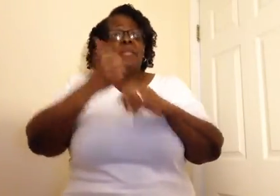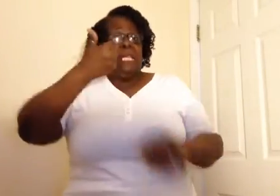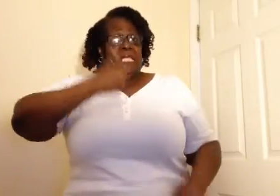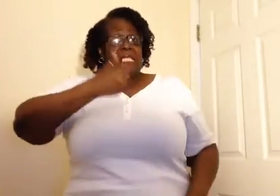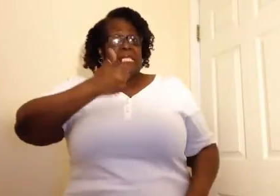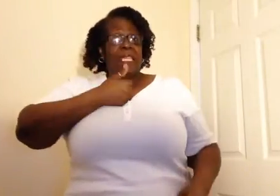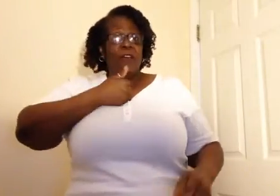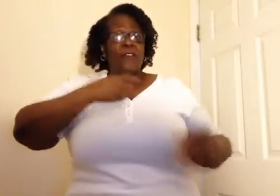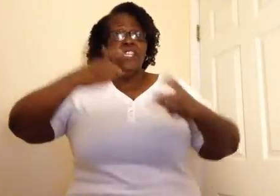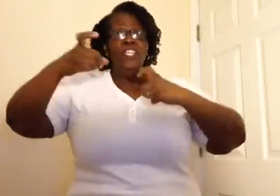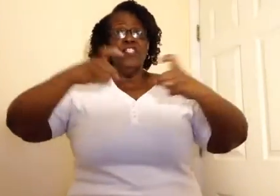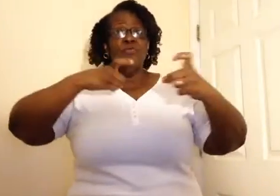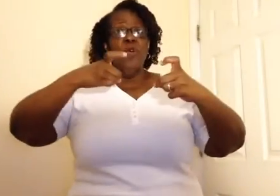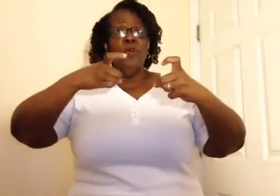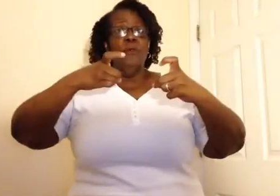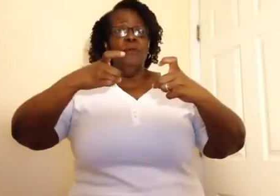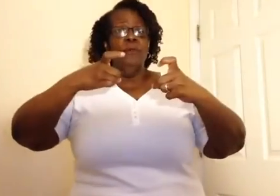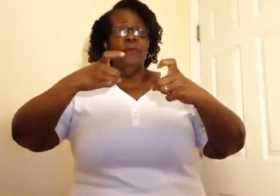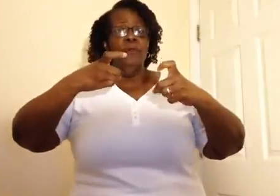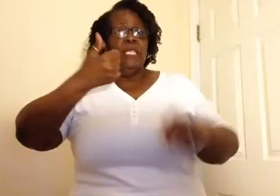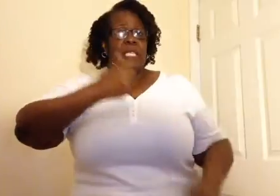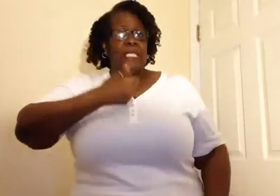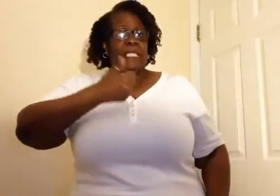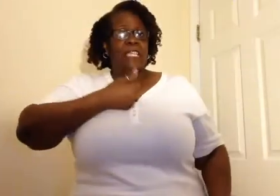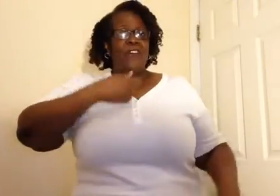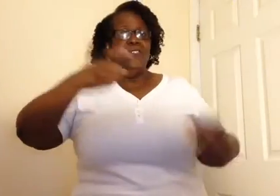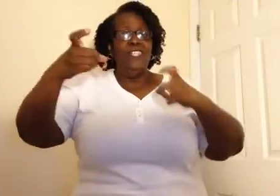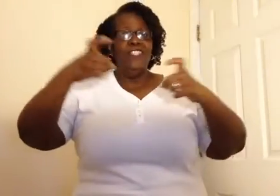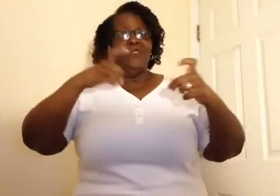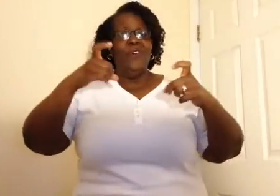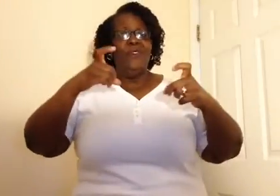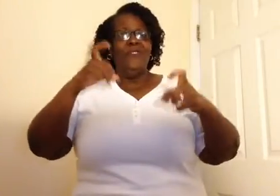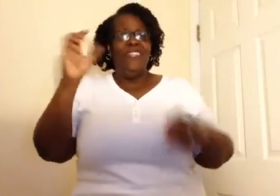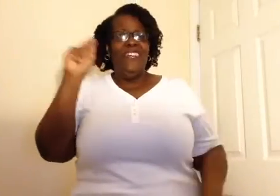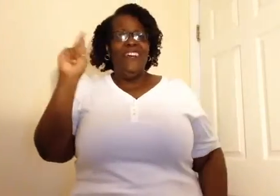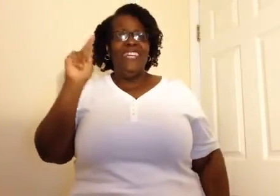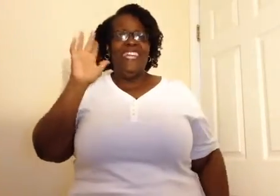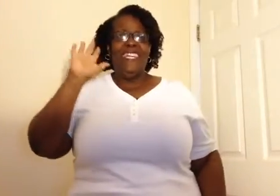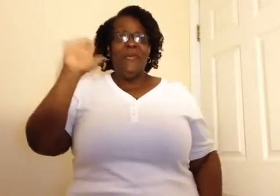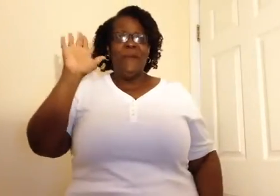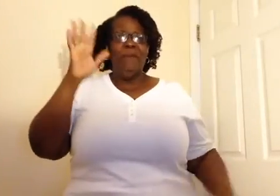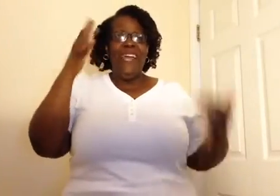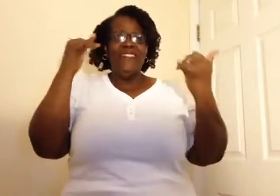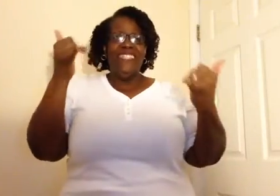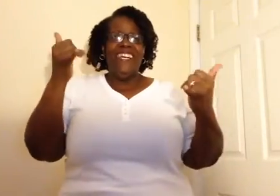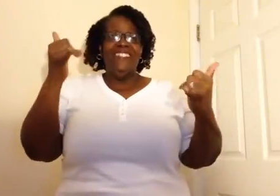Self-control. Self-control. Okay. Bye for now.